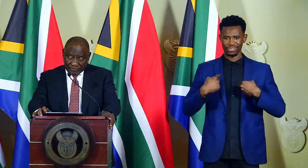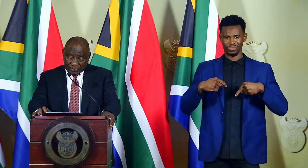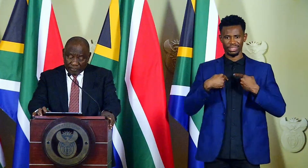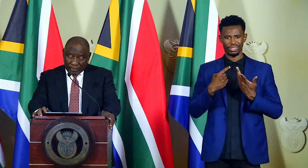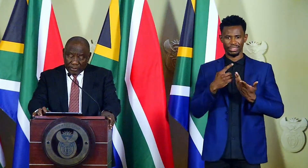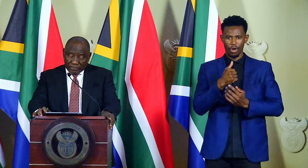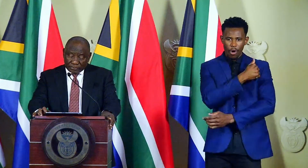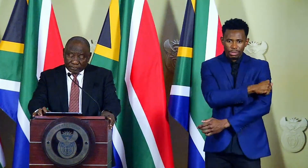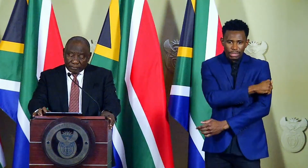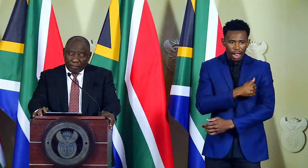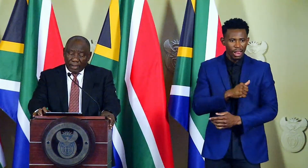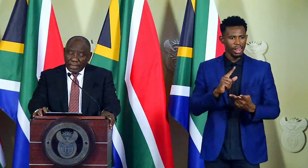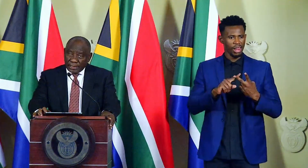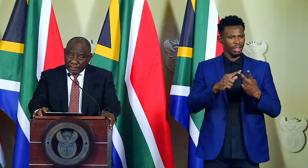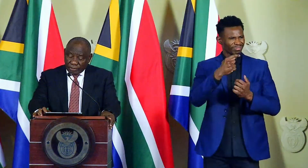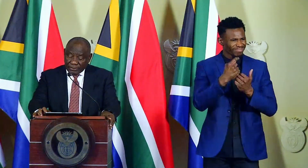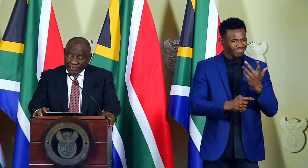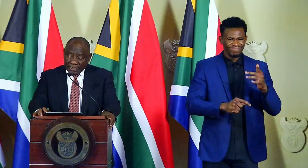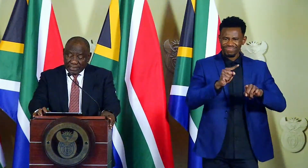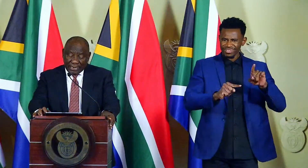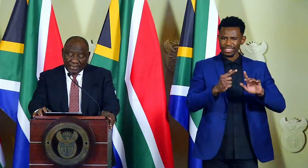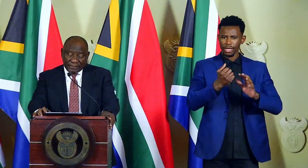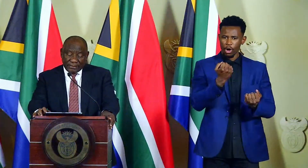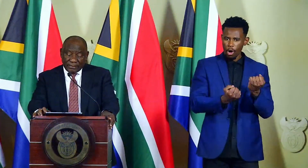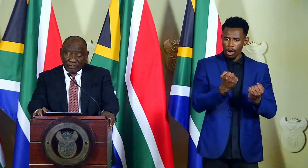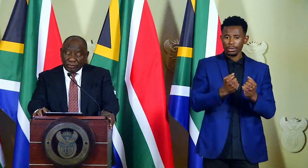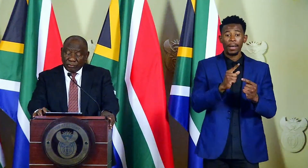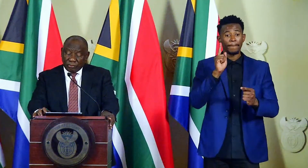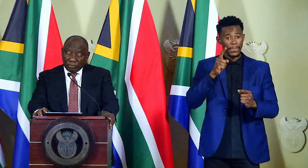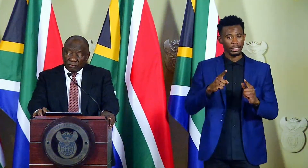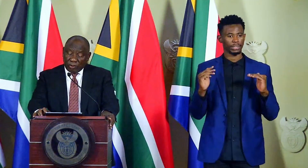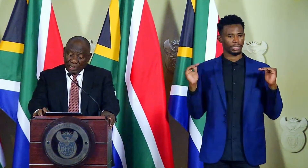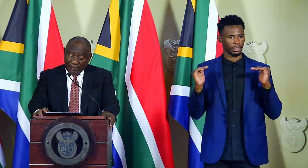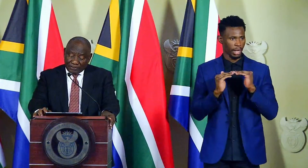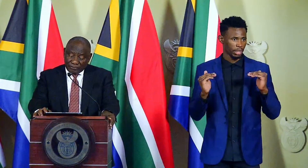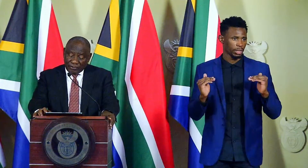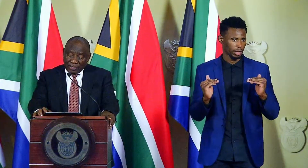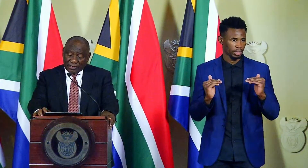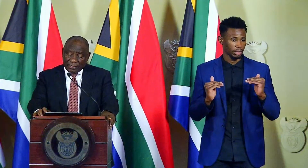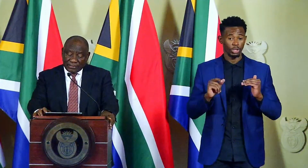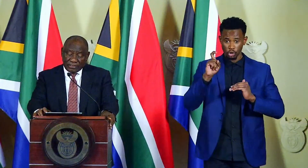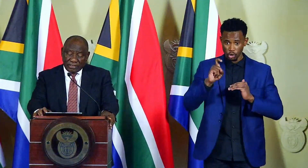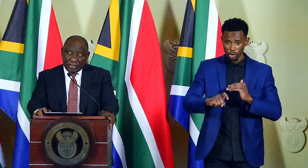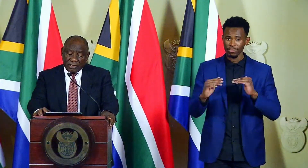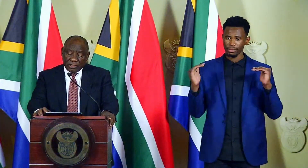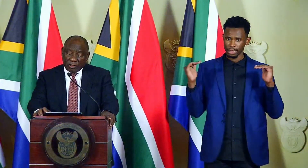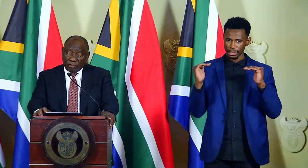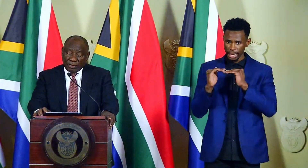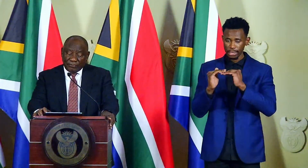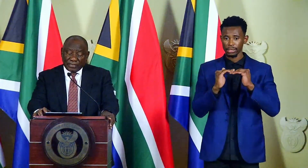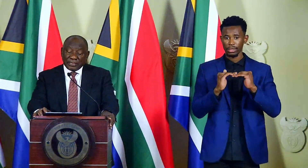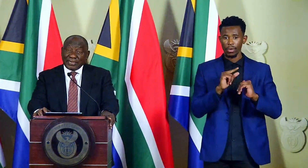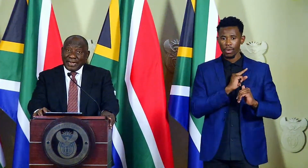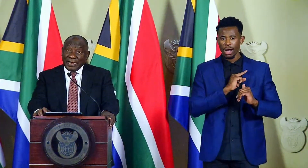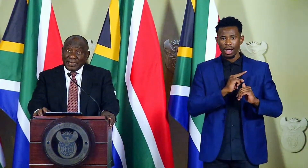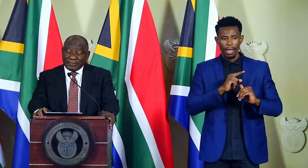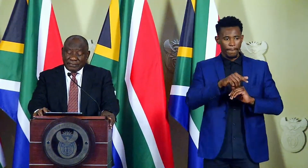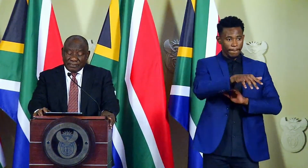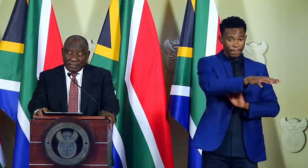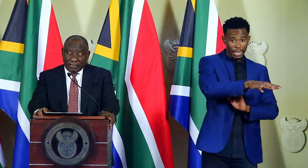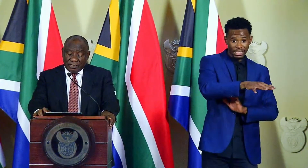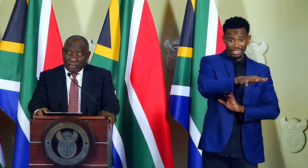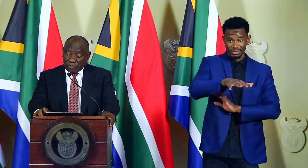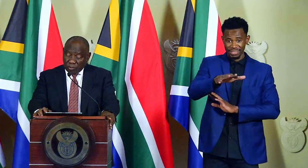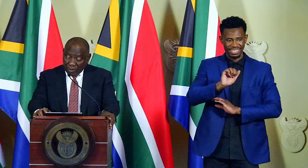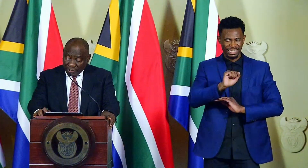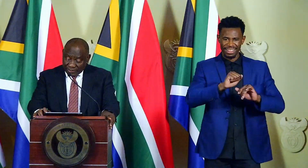Africans. It has to be standardized to collapse various geographical